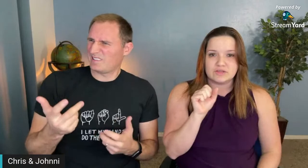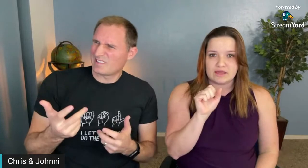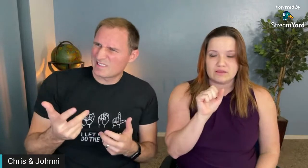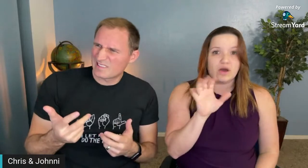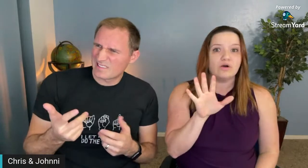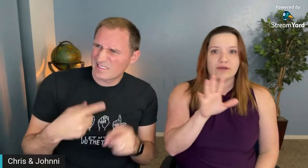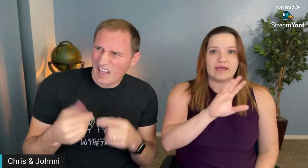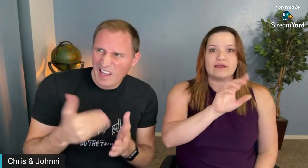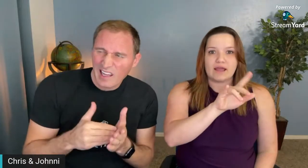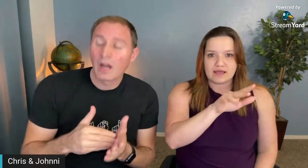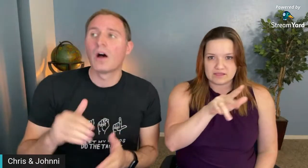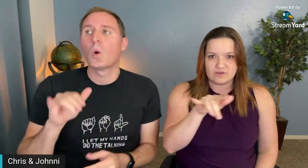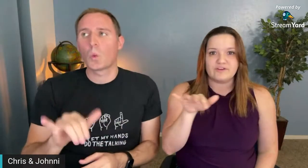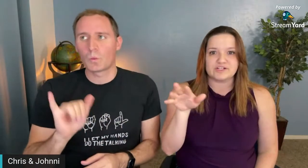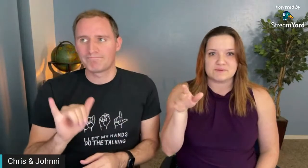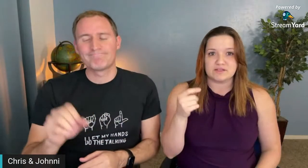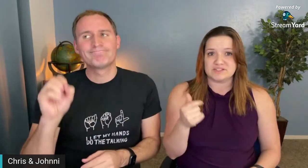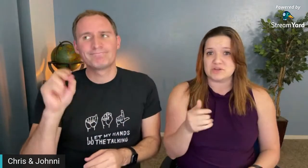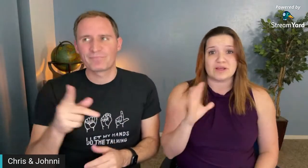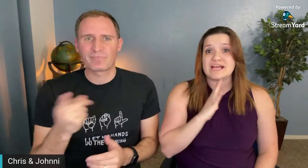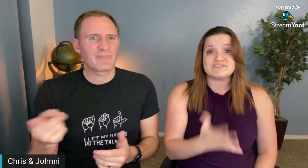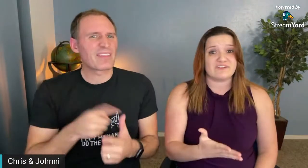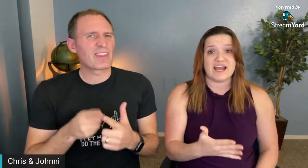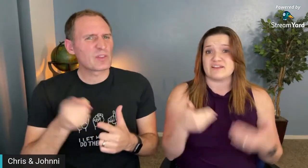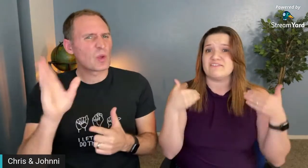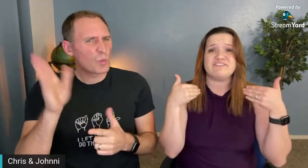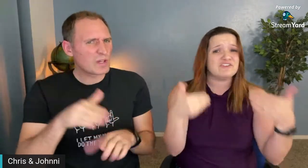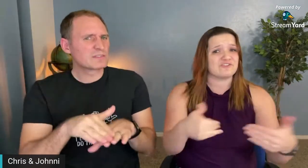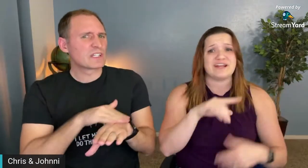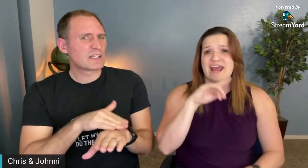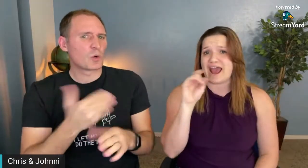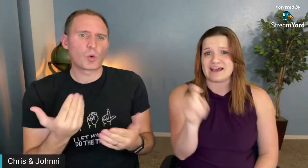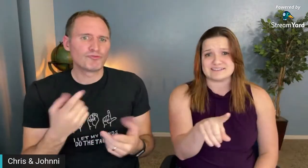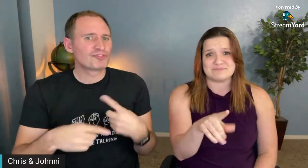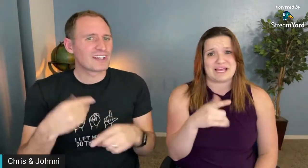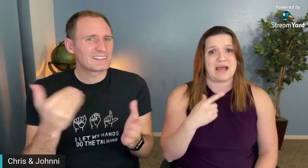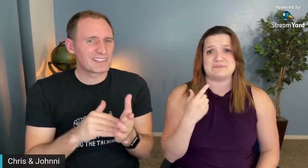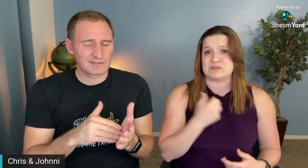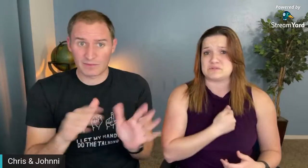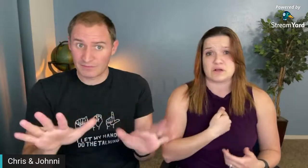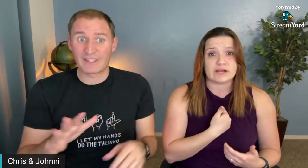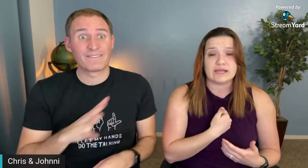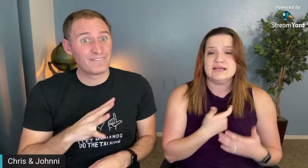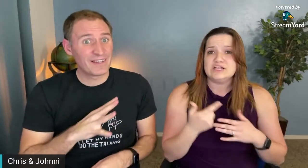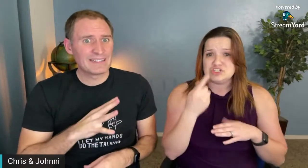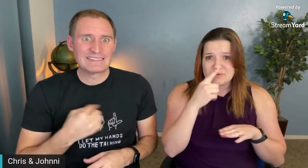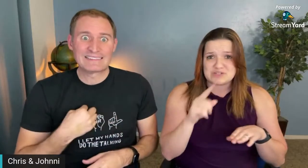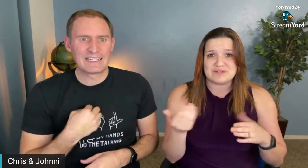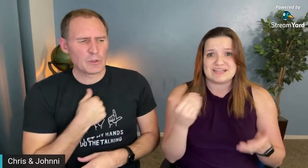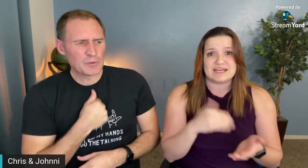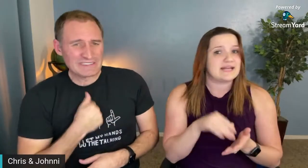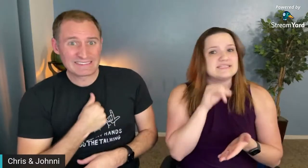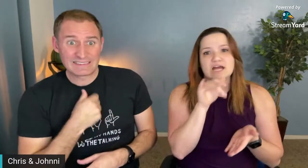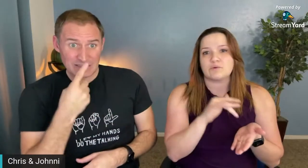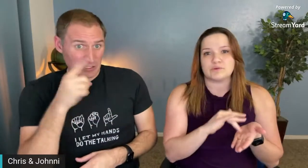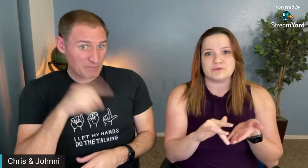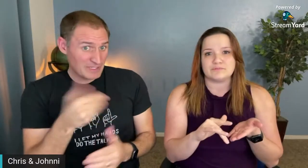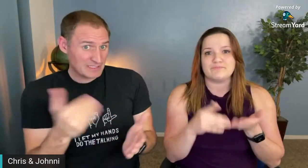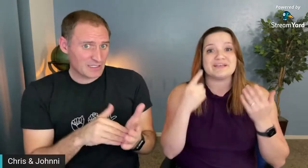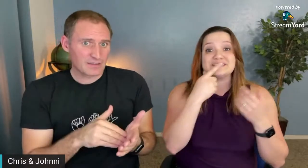they, oh, okay. And then they'll finger spell a little bit slower. It's fine. Feel free to ask. Be like, I'm so sorry. Do you mind doing it again? It's not rude, because it's